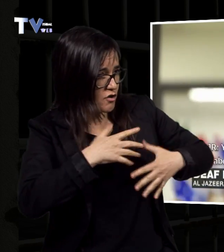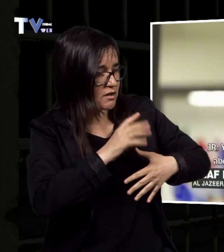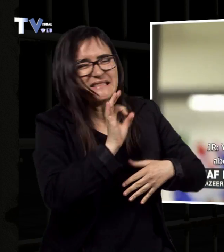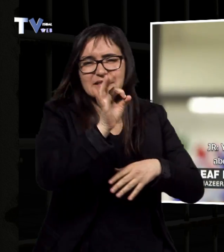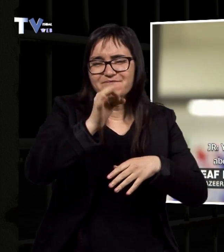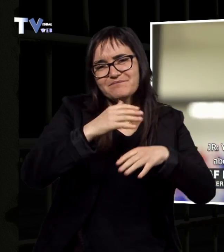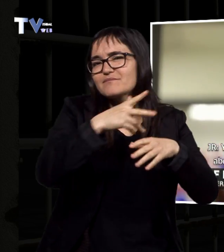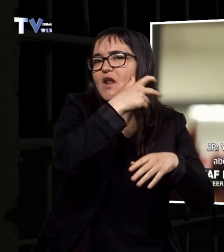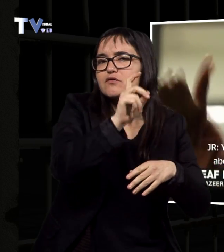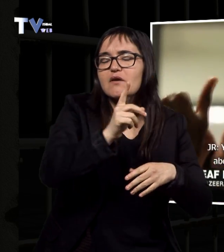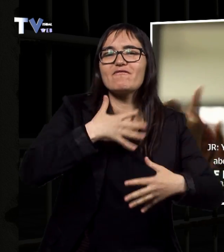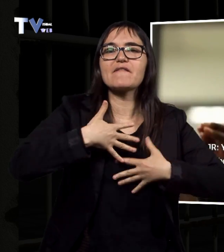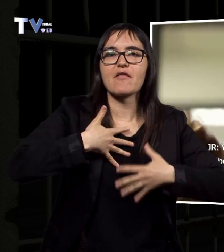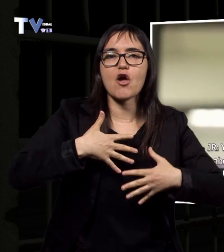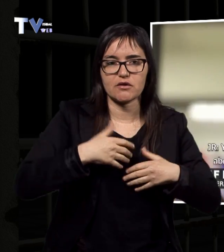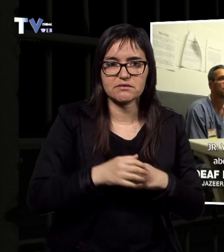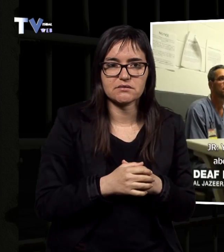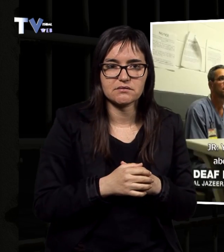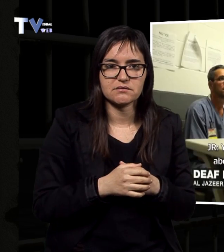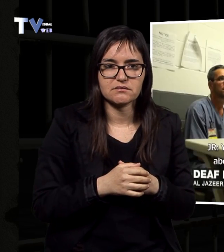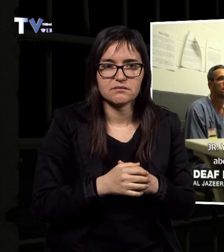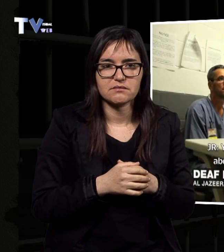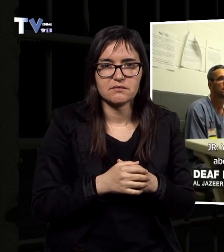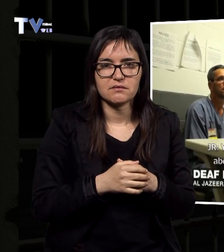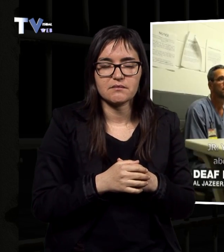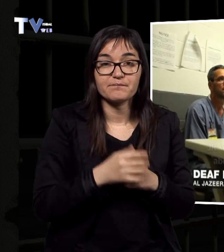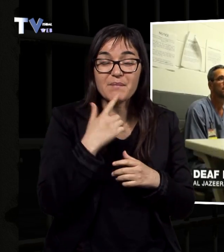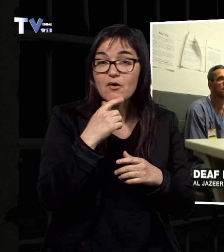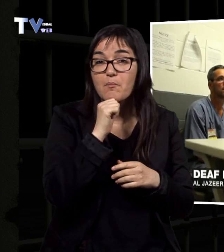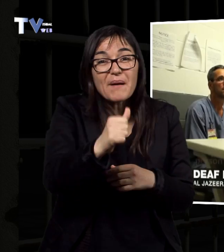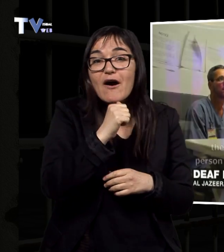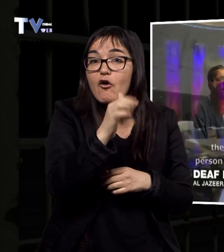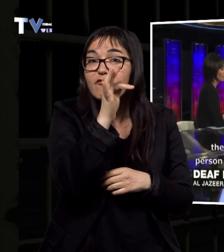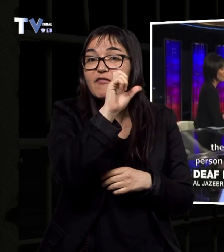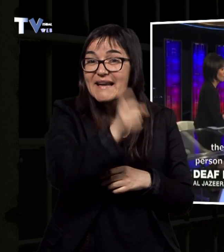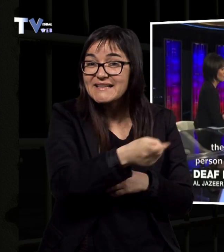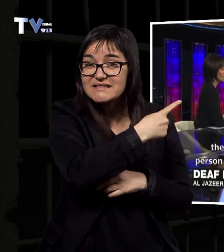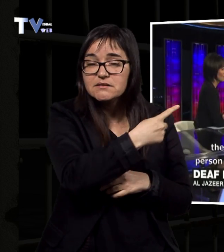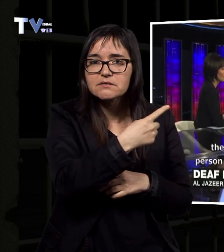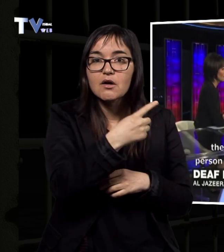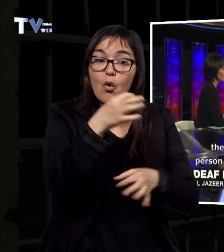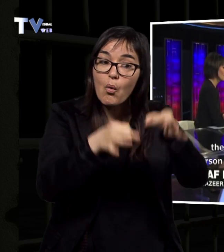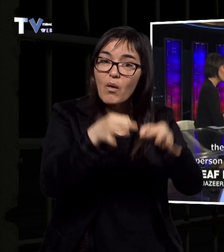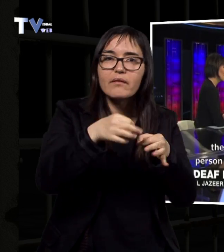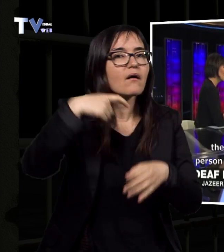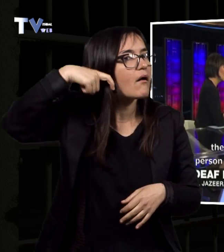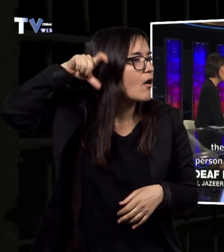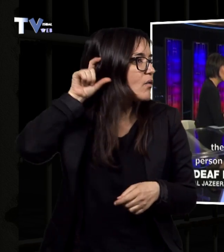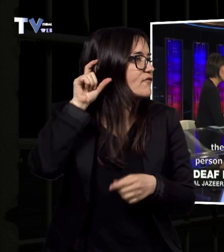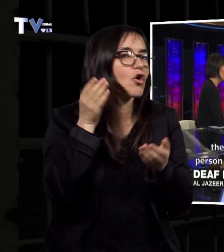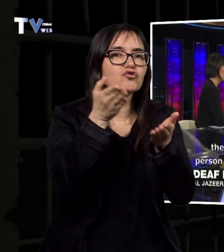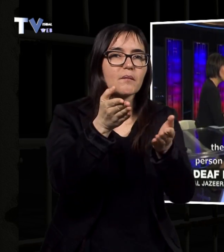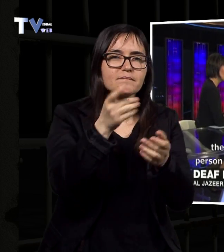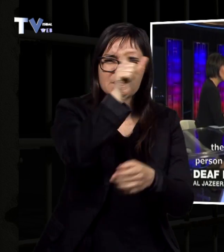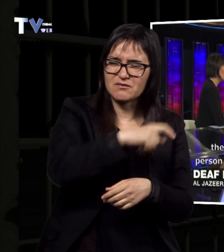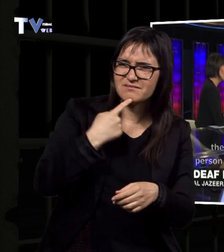vibration. And what's so crazy about Felix is that when he was in trial, they gave him a hearing aid, and one